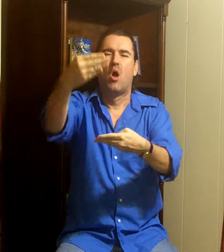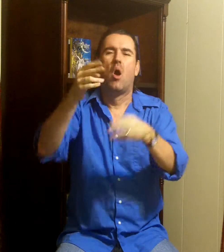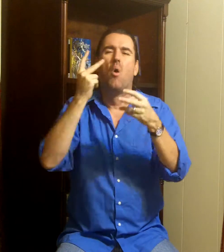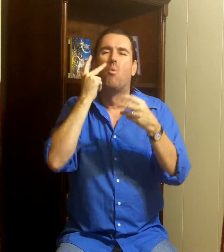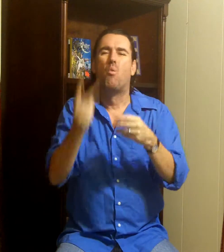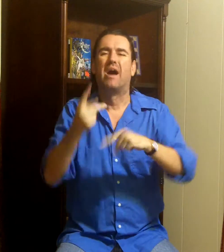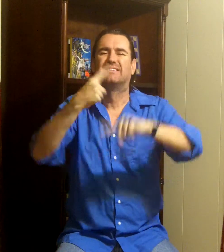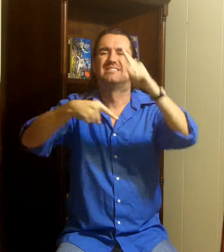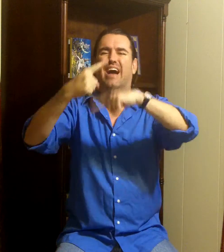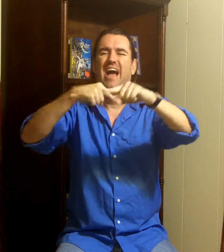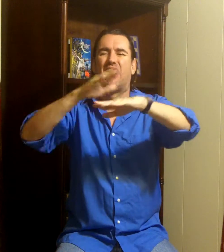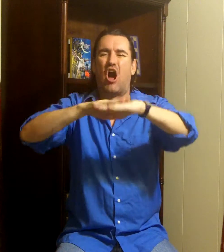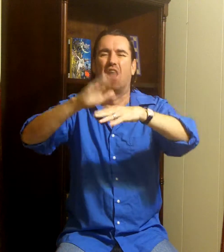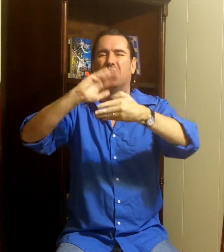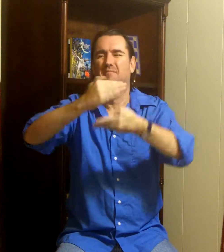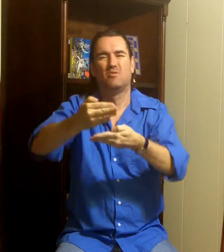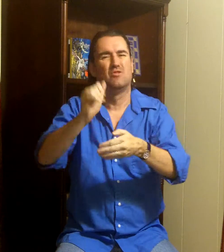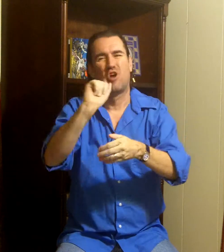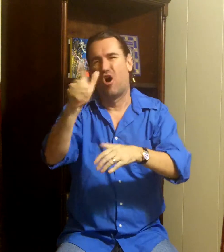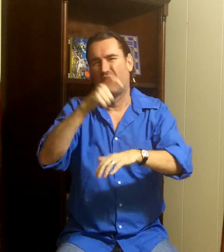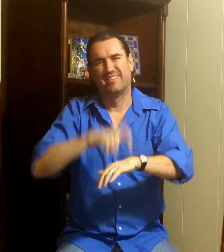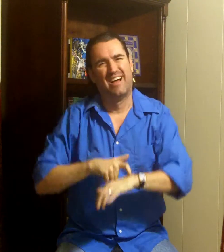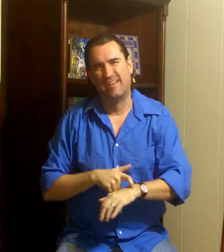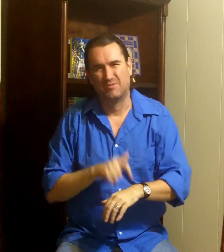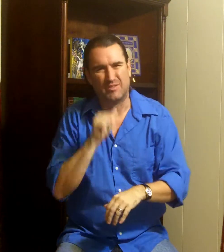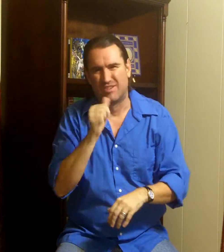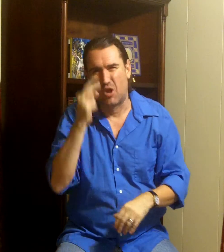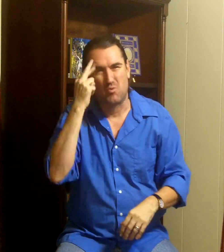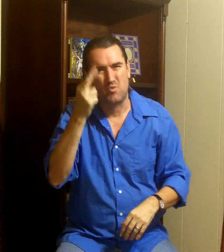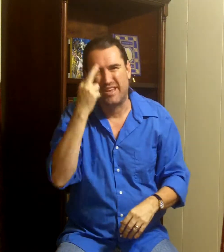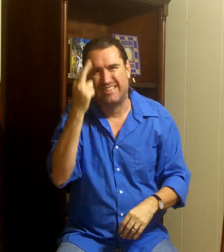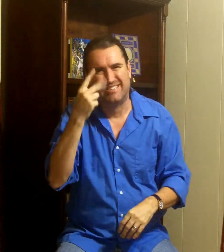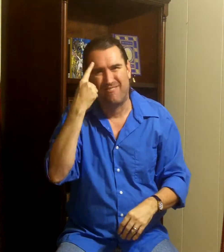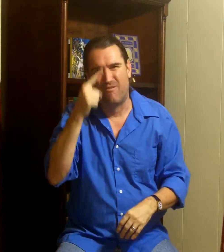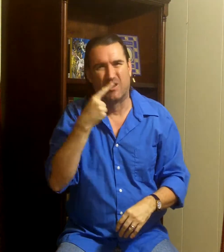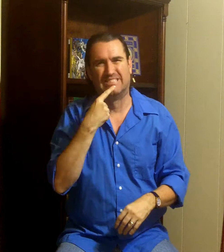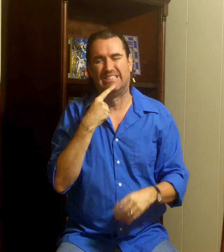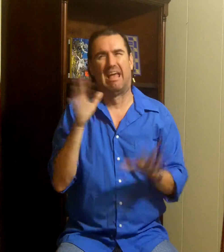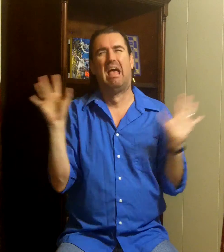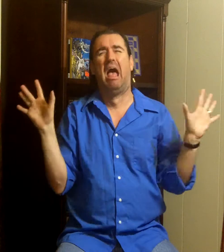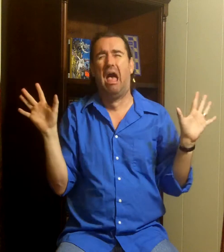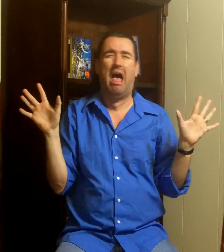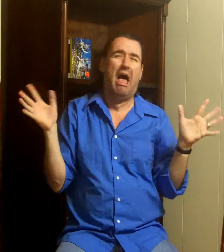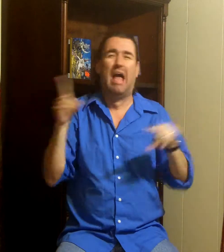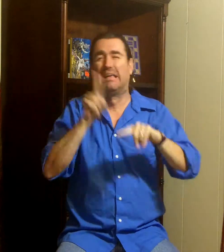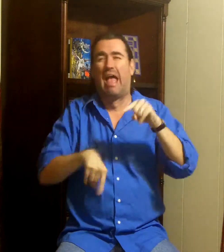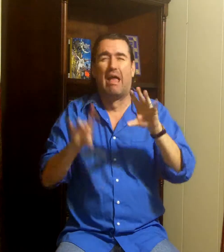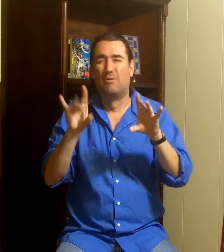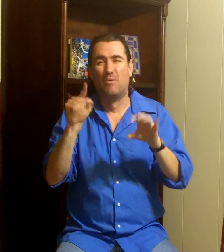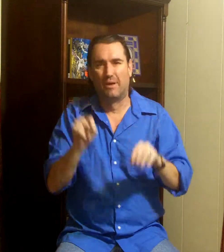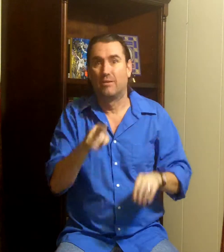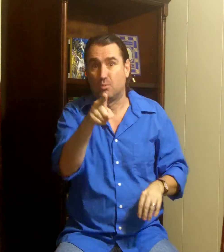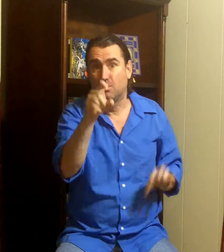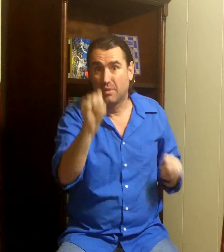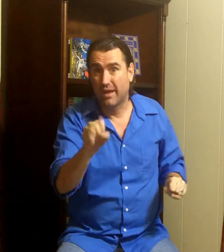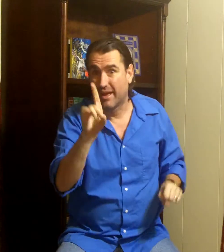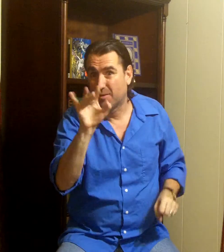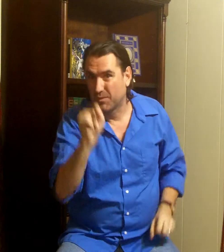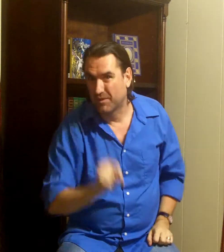source material that you prep with online is videotapes or videos of people that you're watching sign. So just keep your